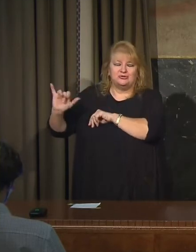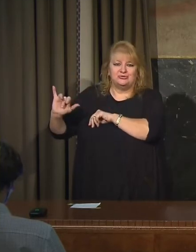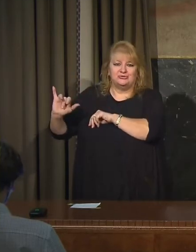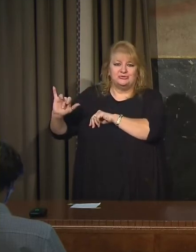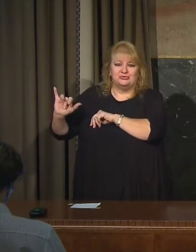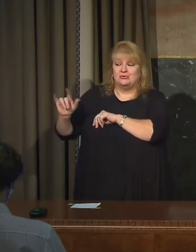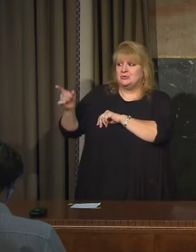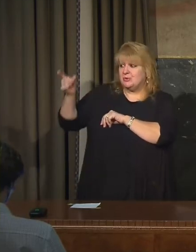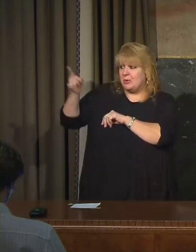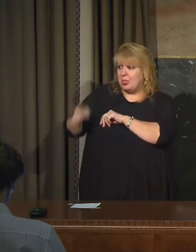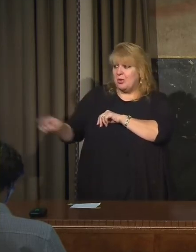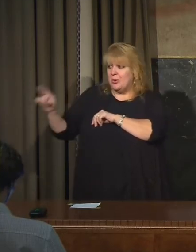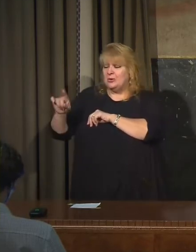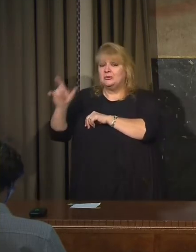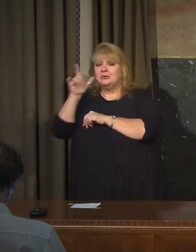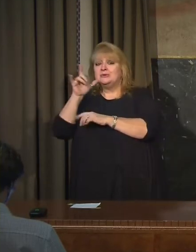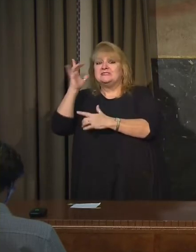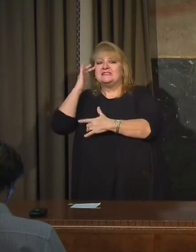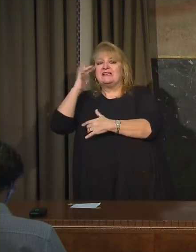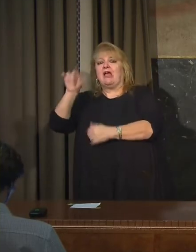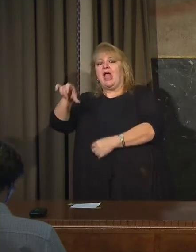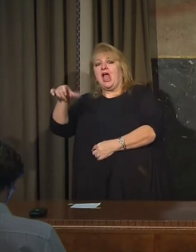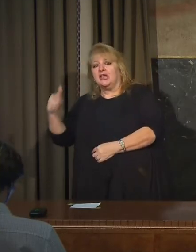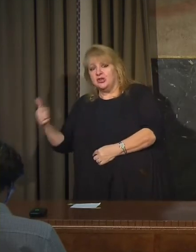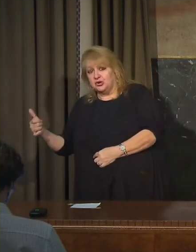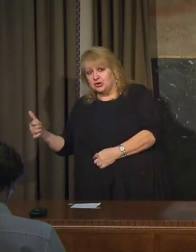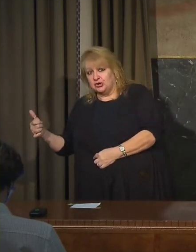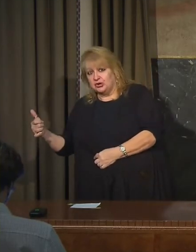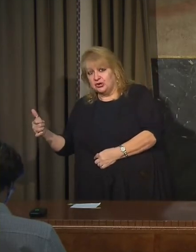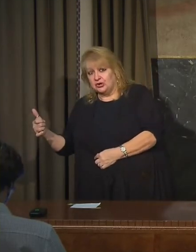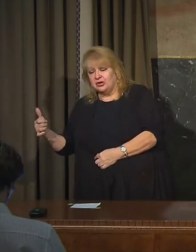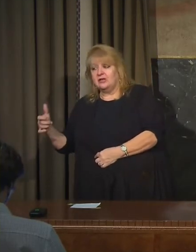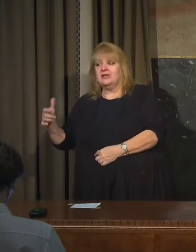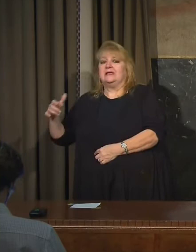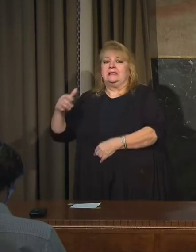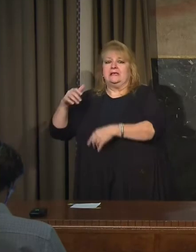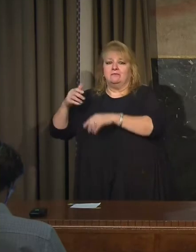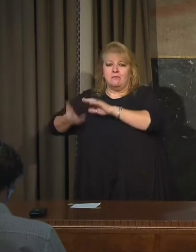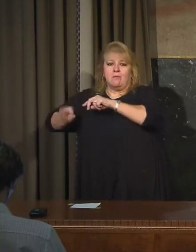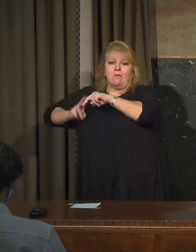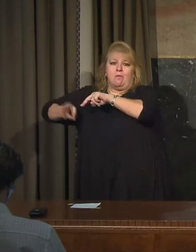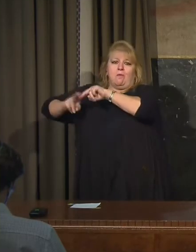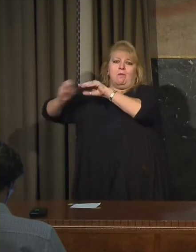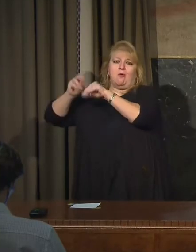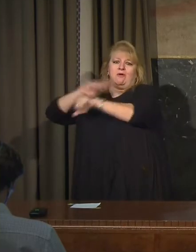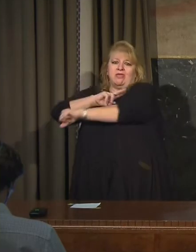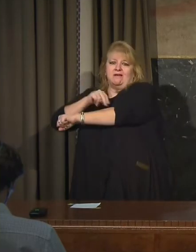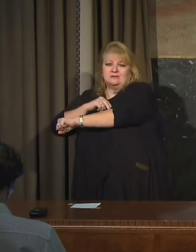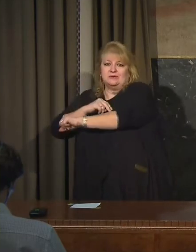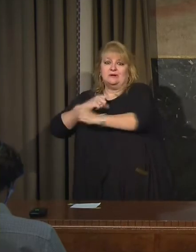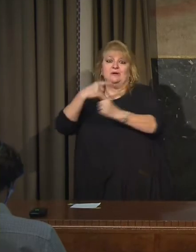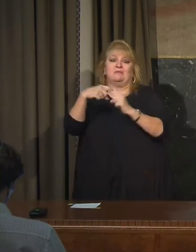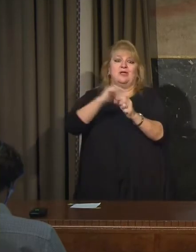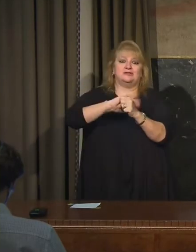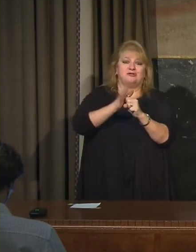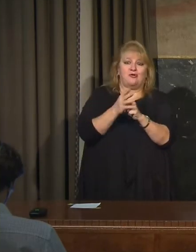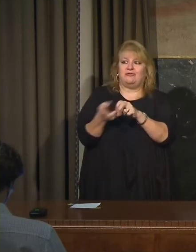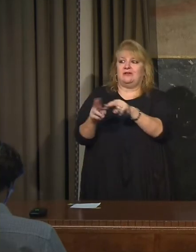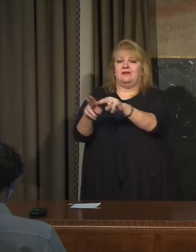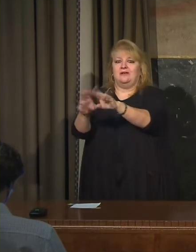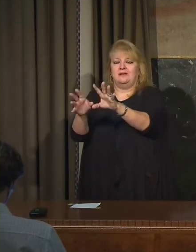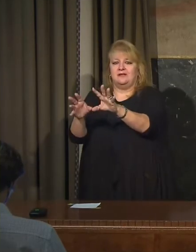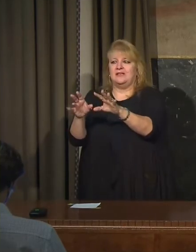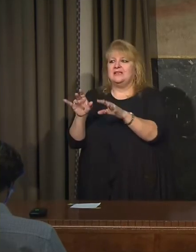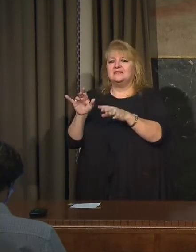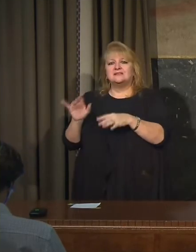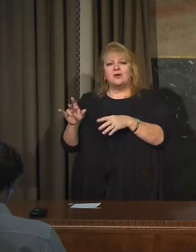both as it relates to beds in some places, but as it relates to staff everywhere. And one of the things that compounds this stress on staffing